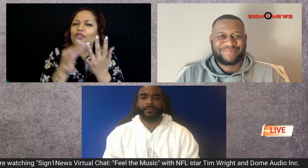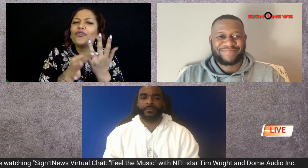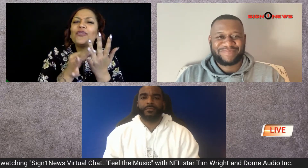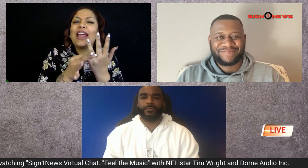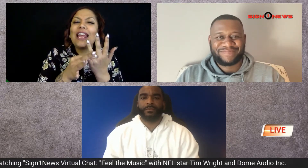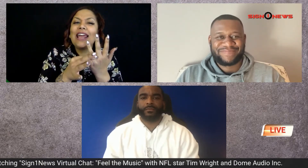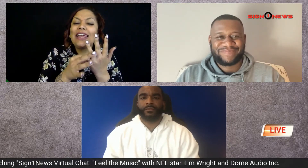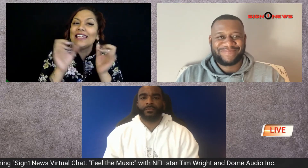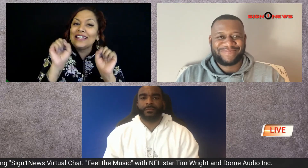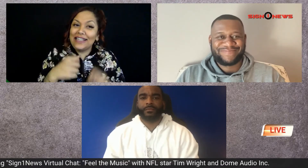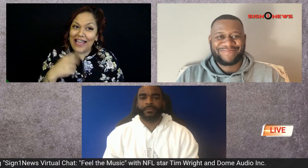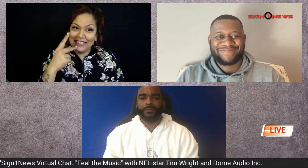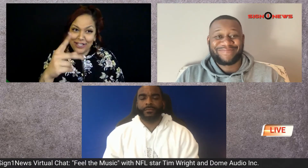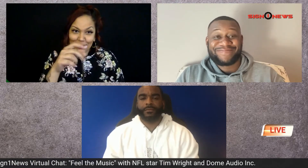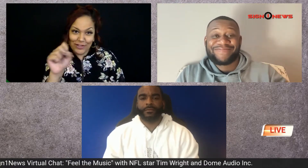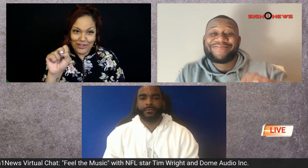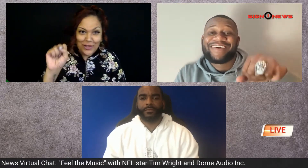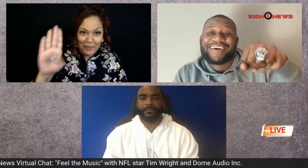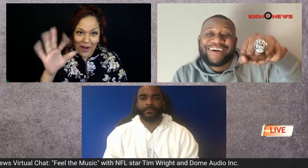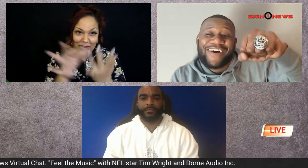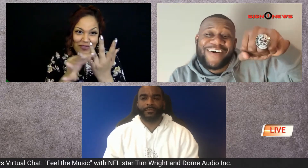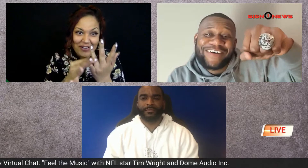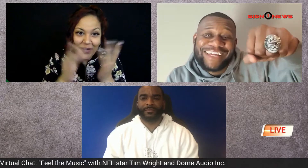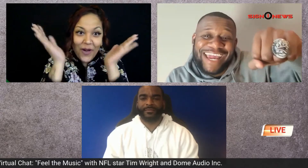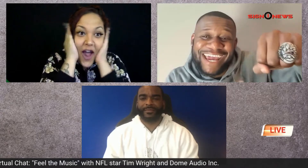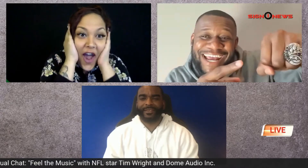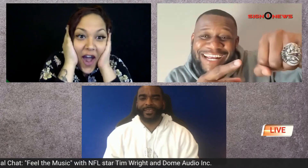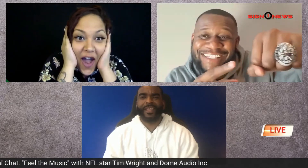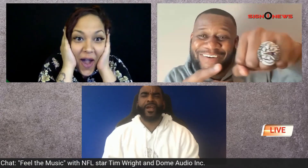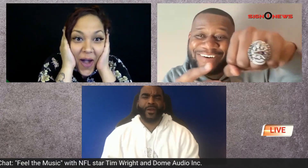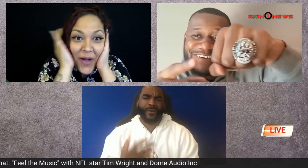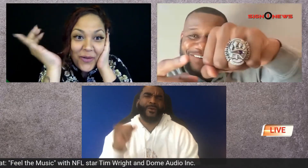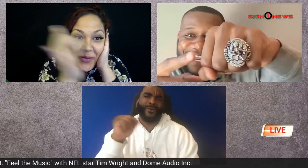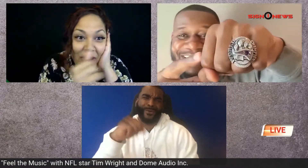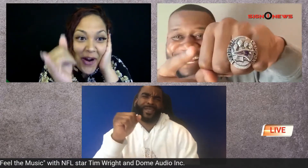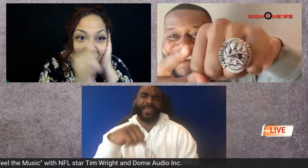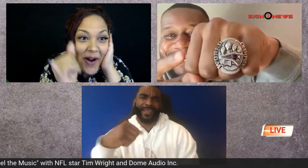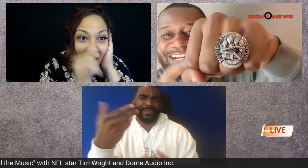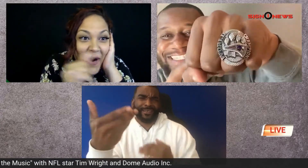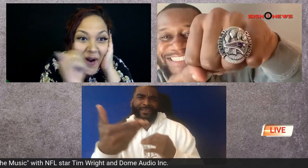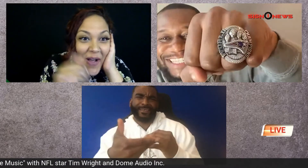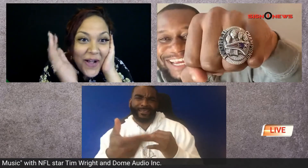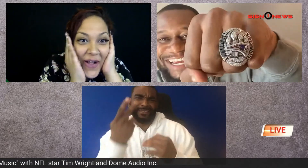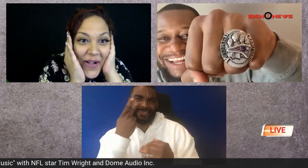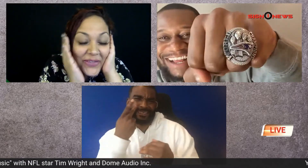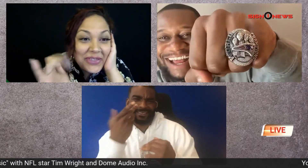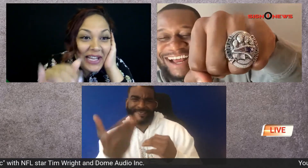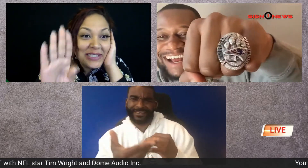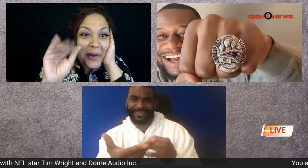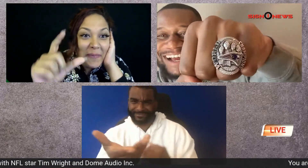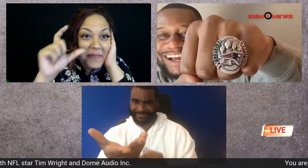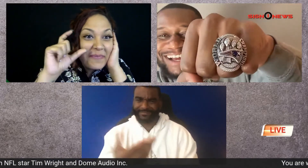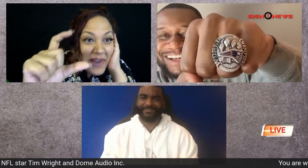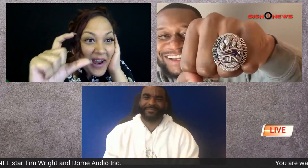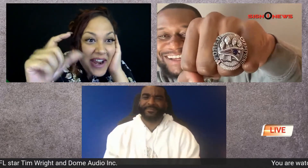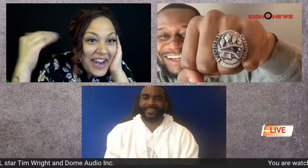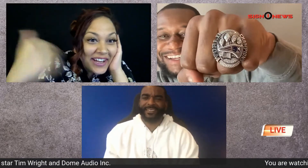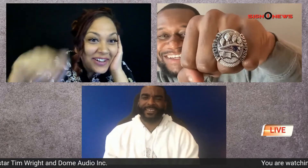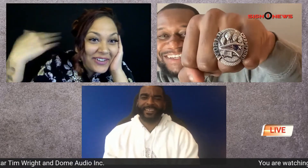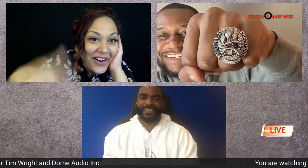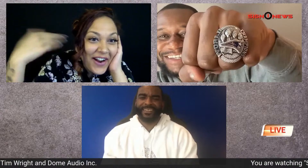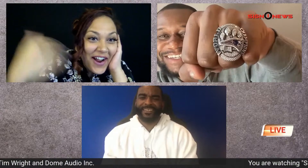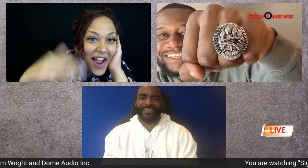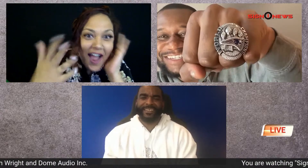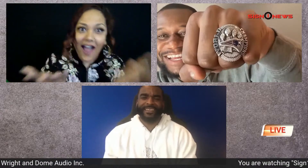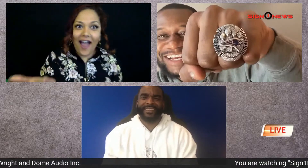But can I see the ring? Can I just see it? Oh my gosh. Oh my gosh,